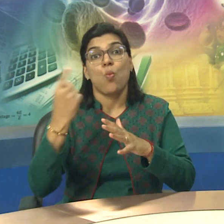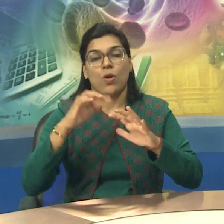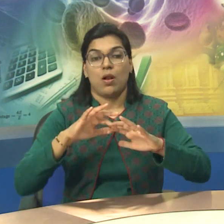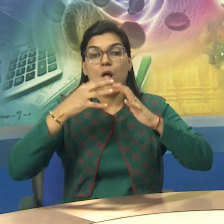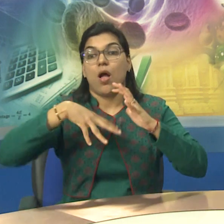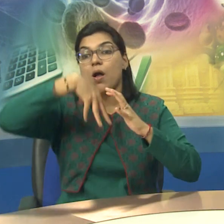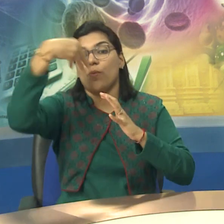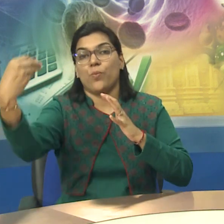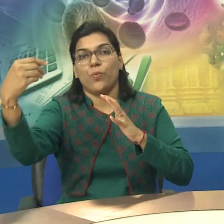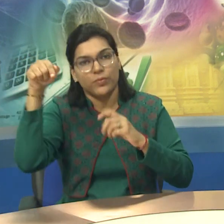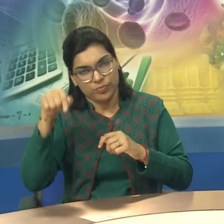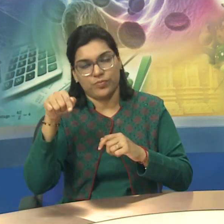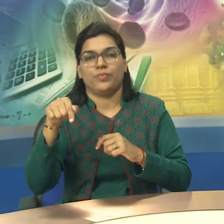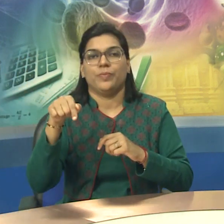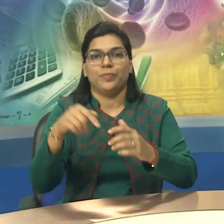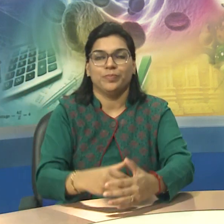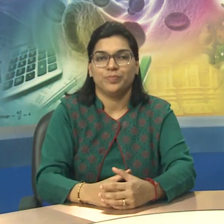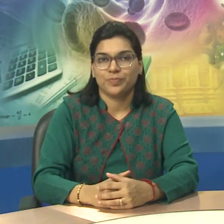countries also.